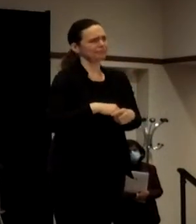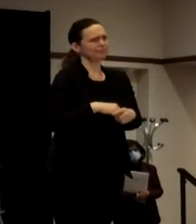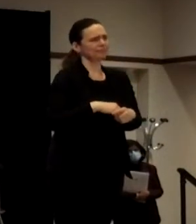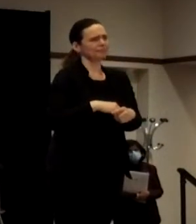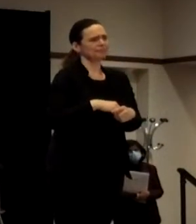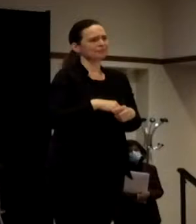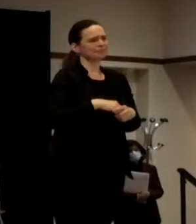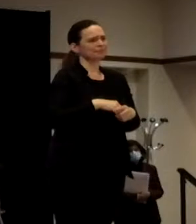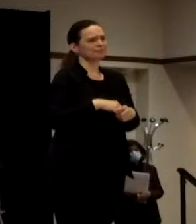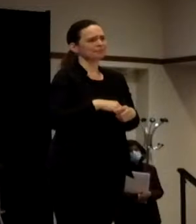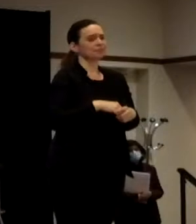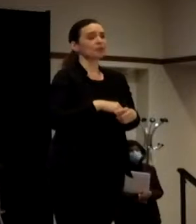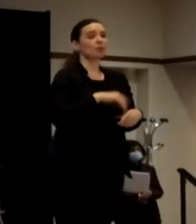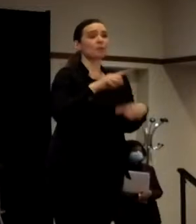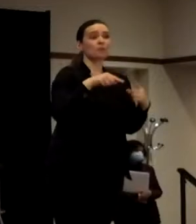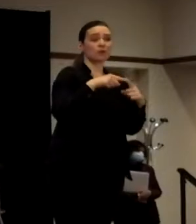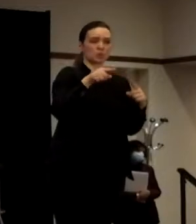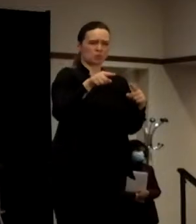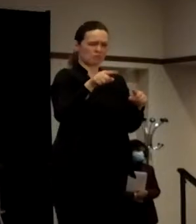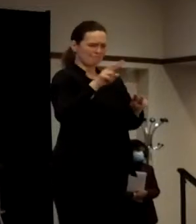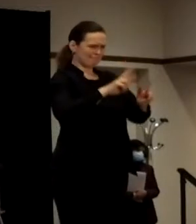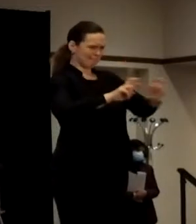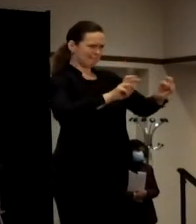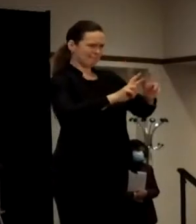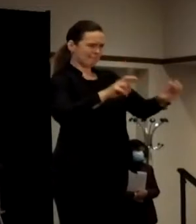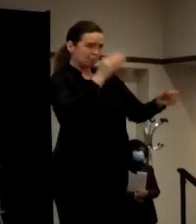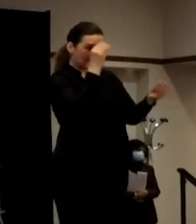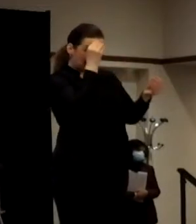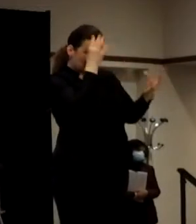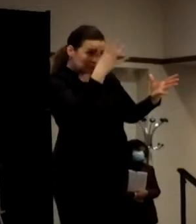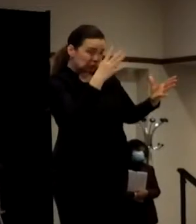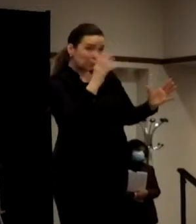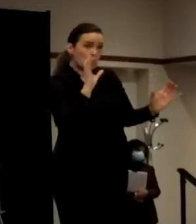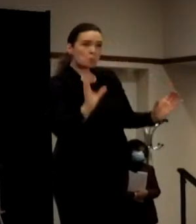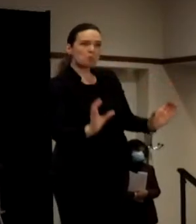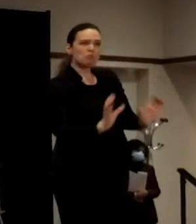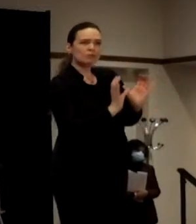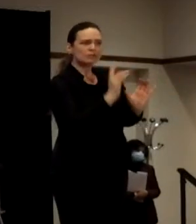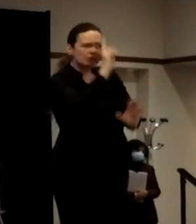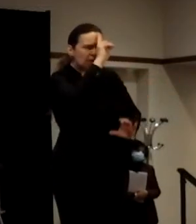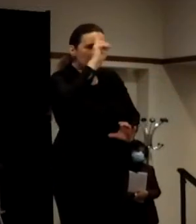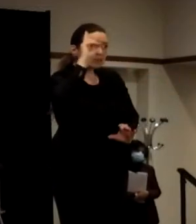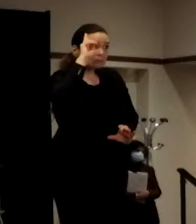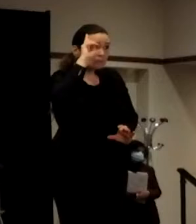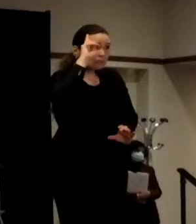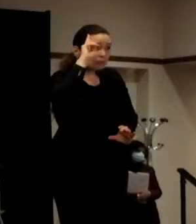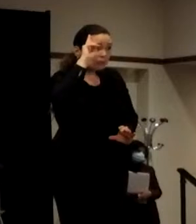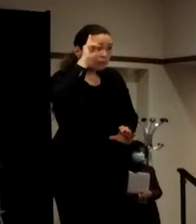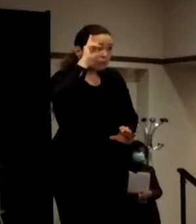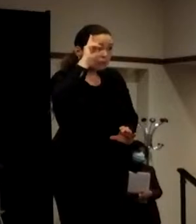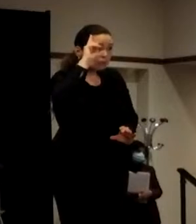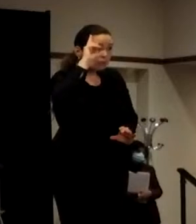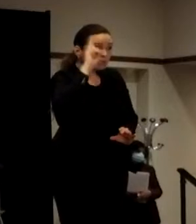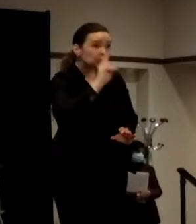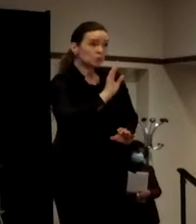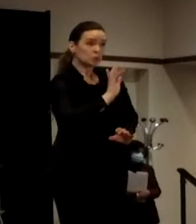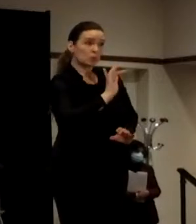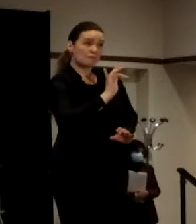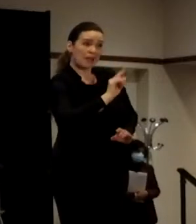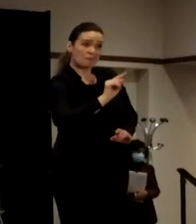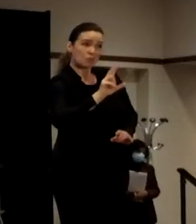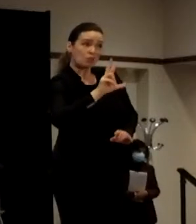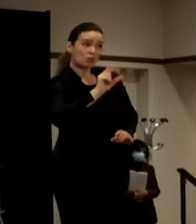data now is showing that in 2020, you saw 25 to 30% increases with young children and